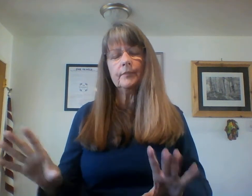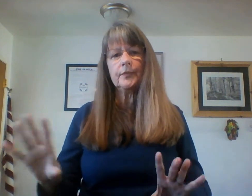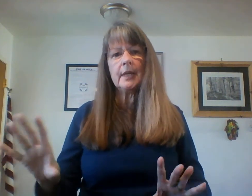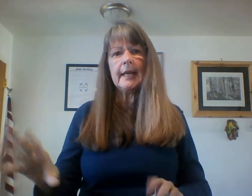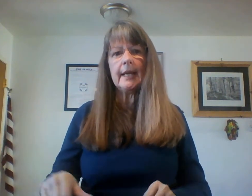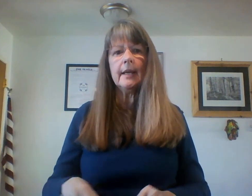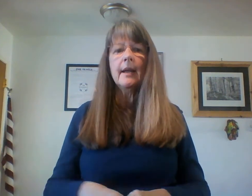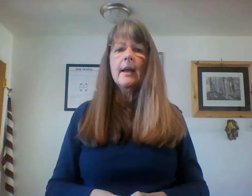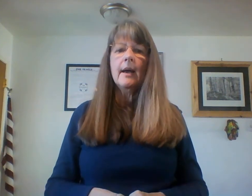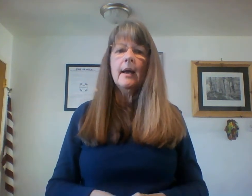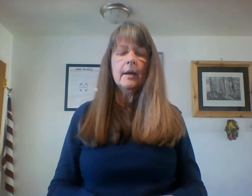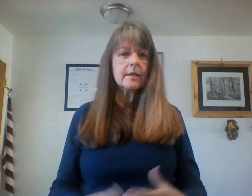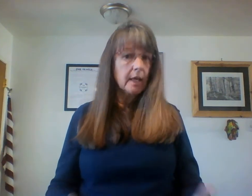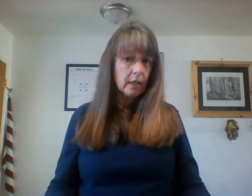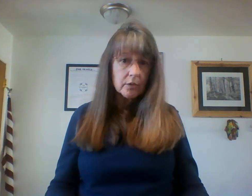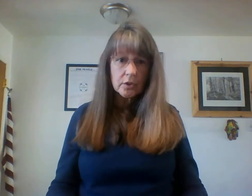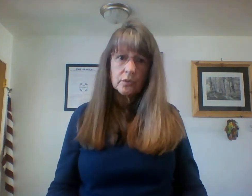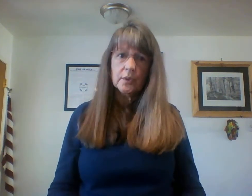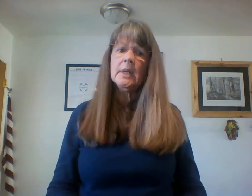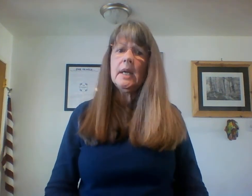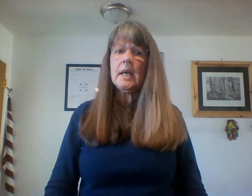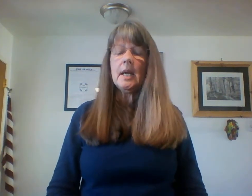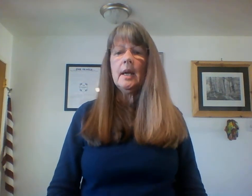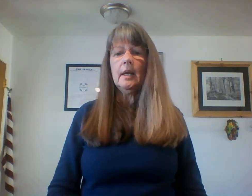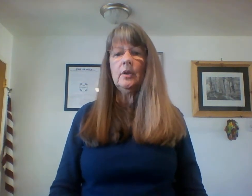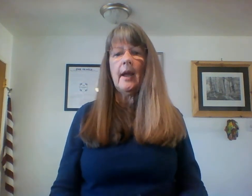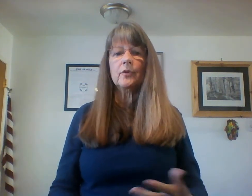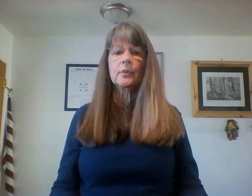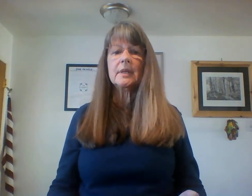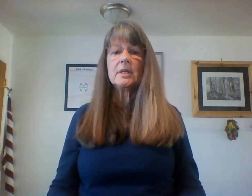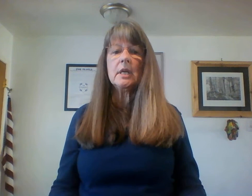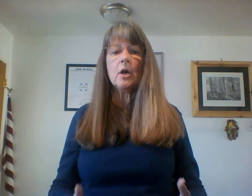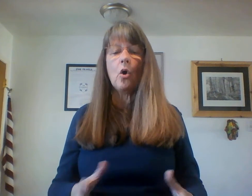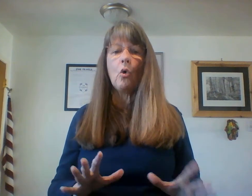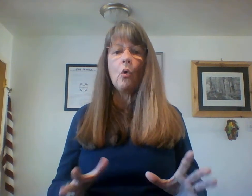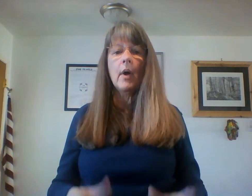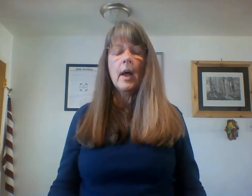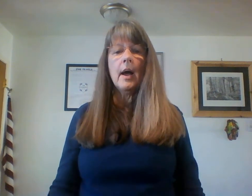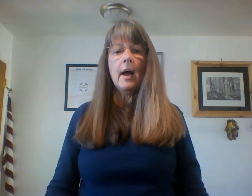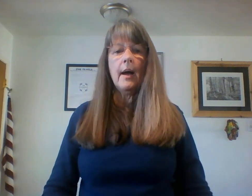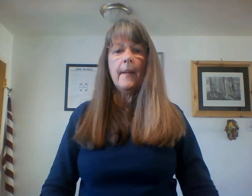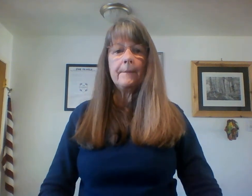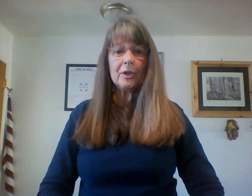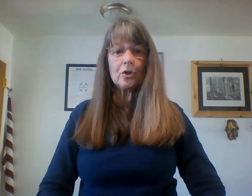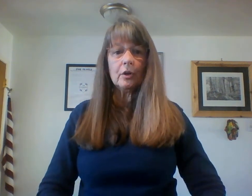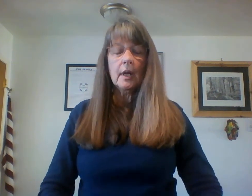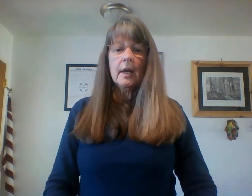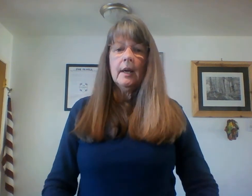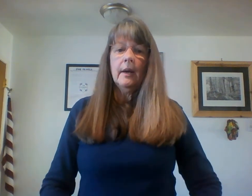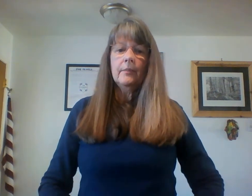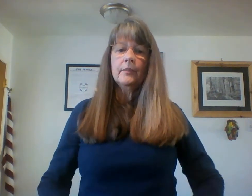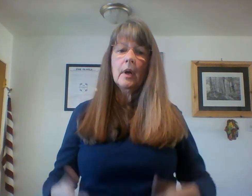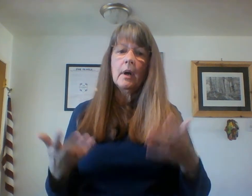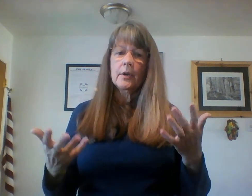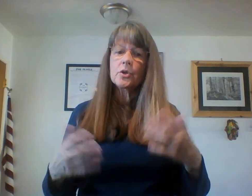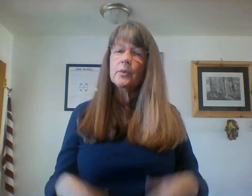to get it because sign language is 3D and you have to really see the whole picture. On a screen, it's a